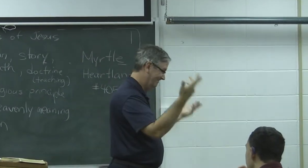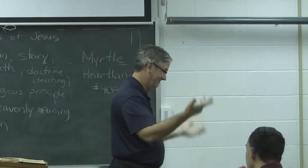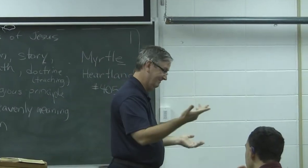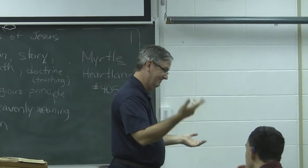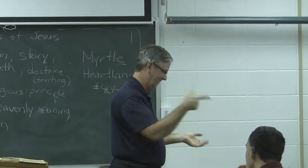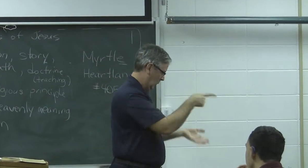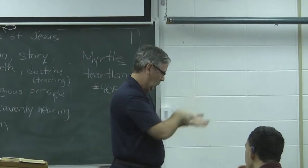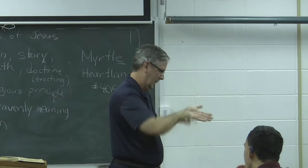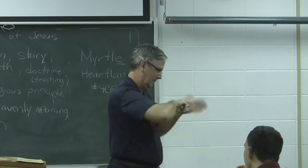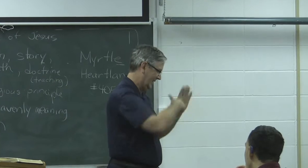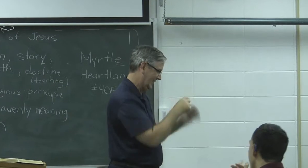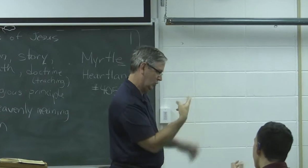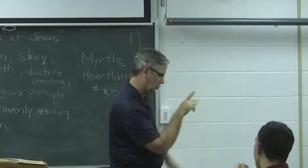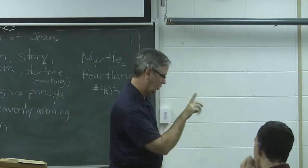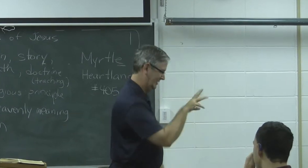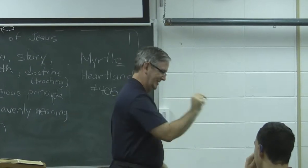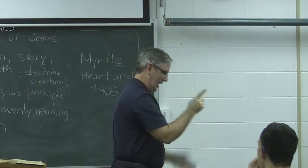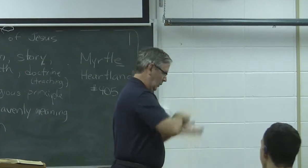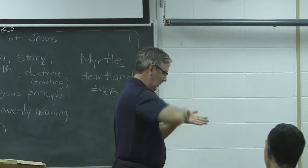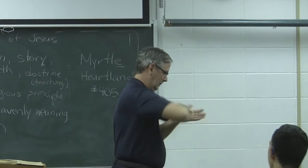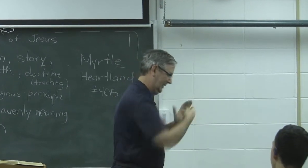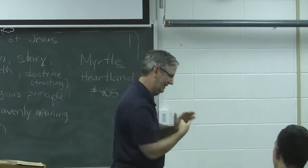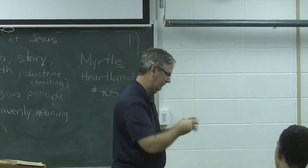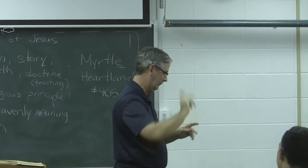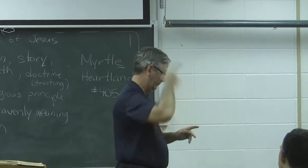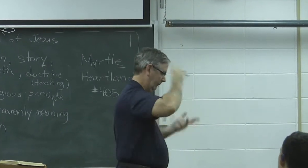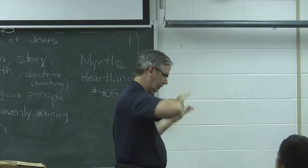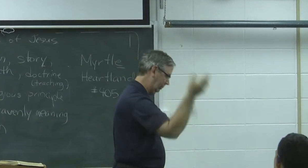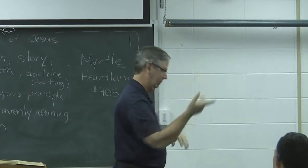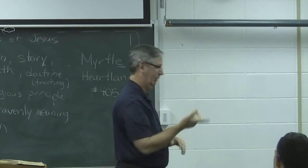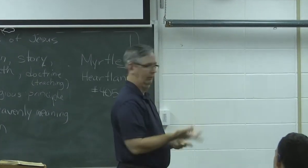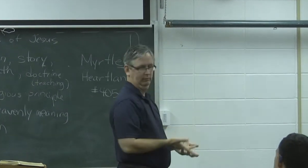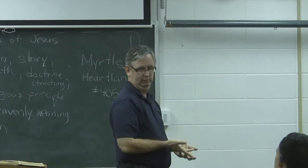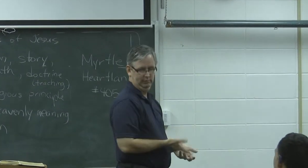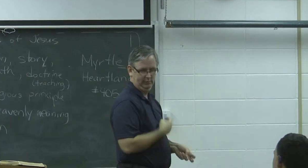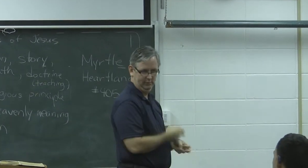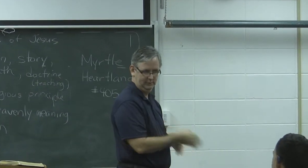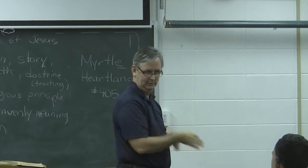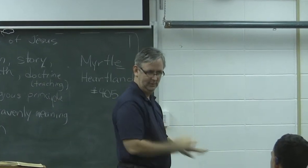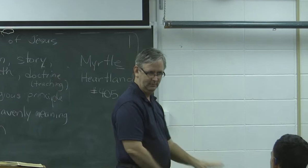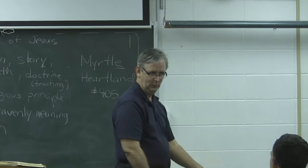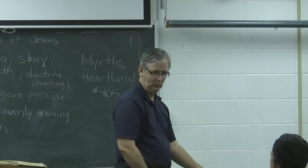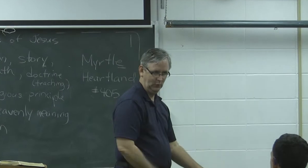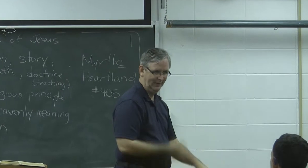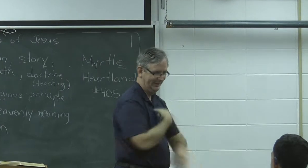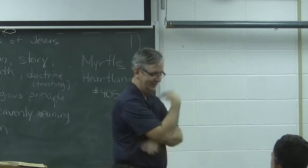something another person said. So, like politics, for example, it's hard to explain to